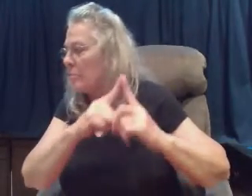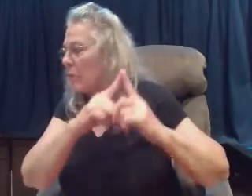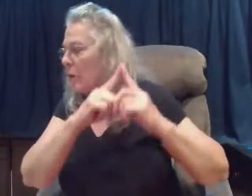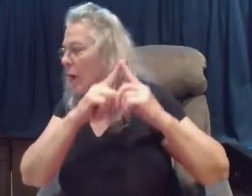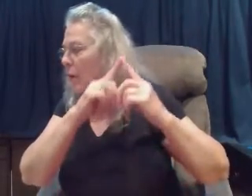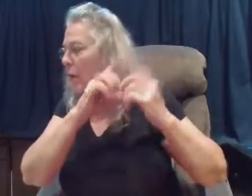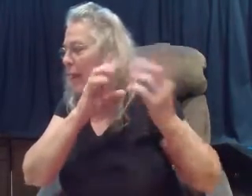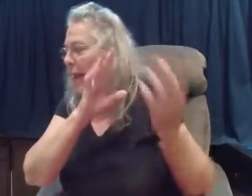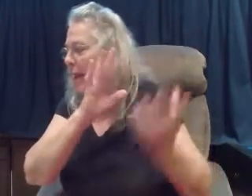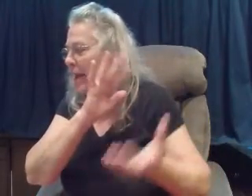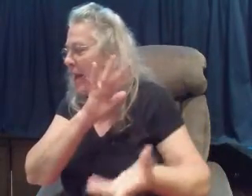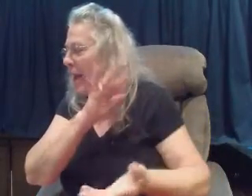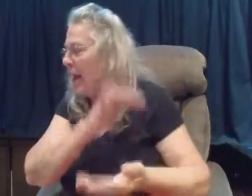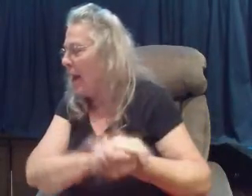Where are we?